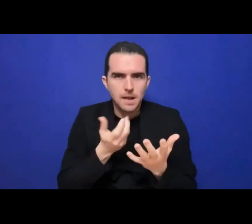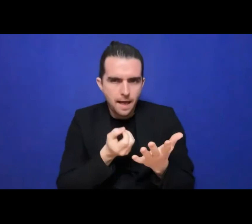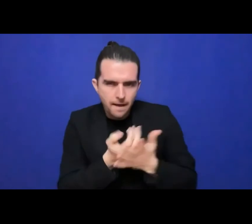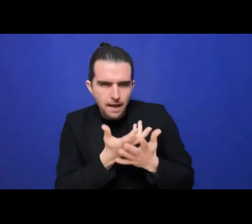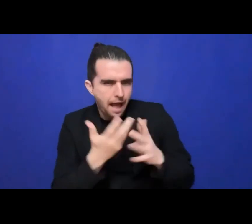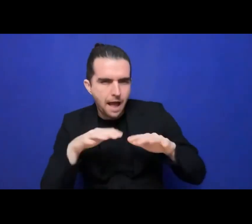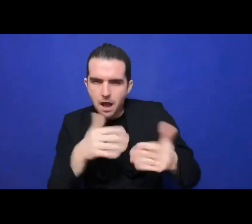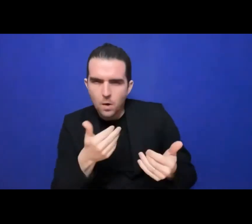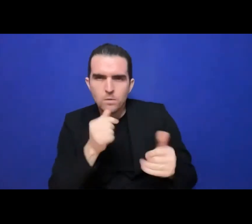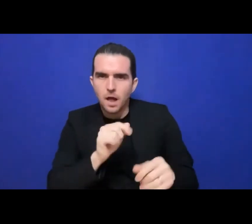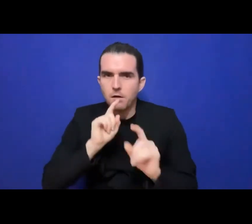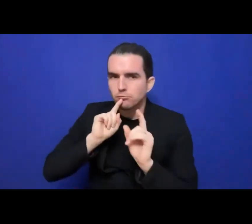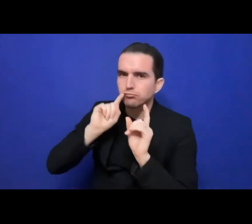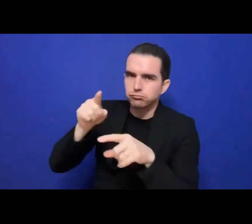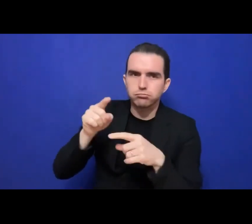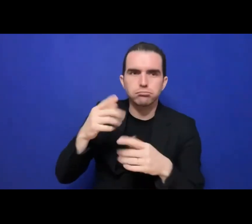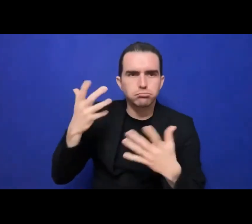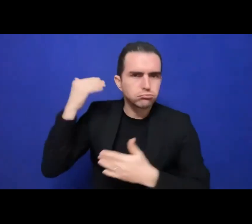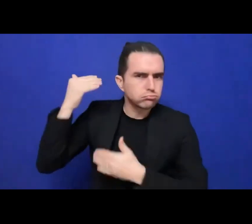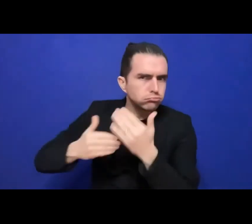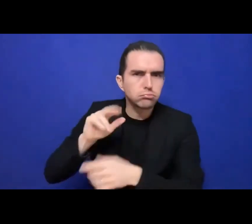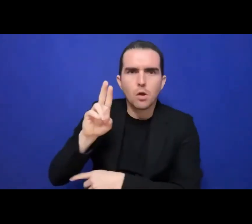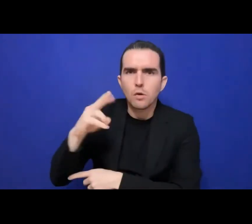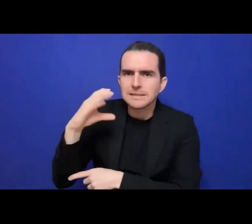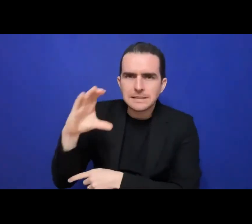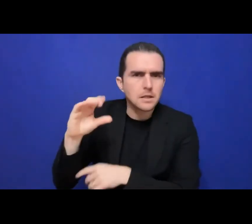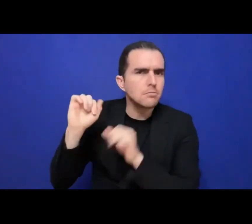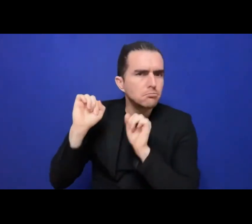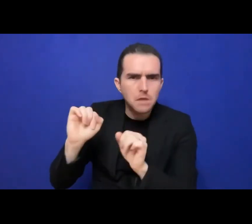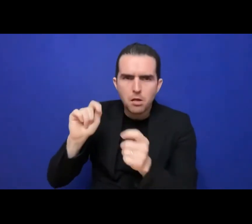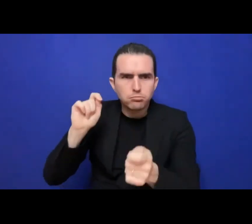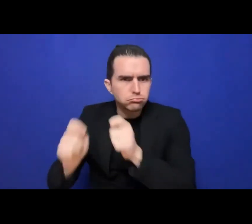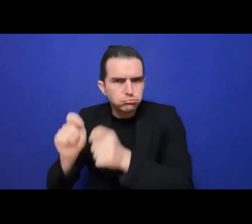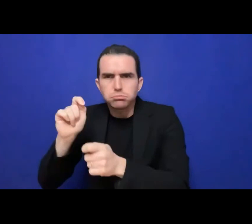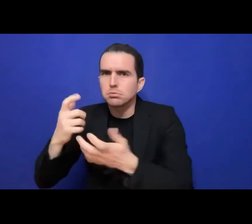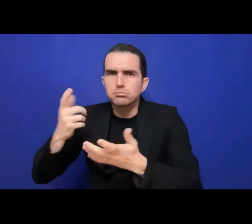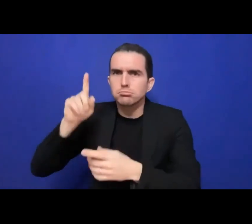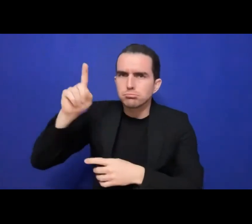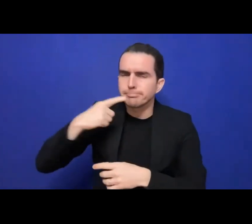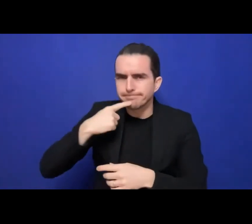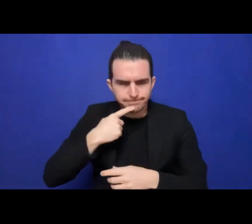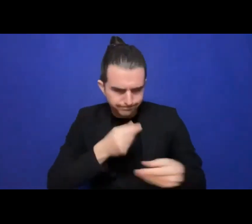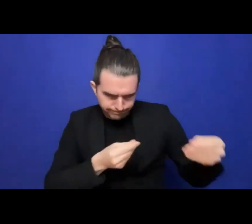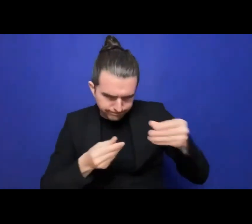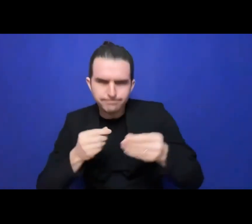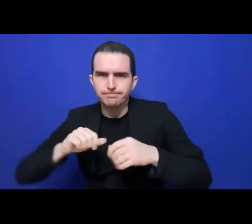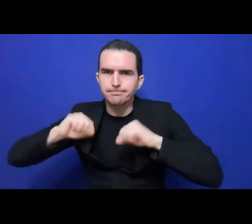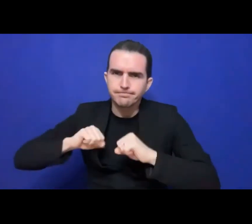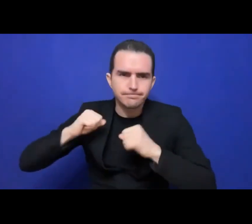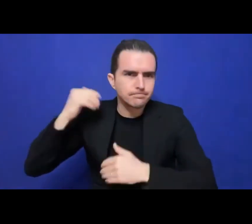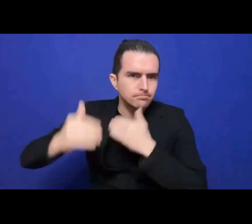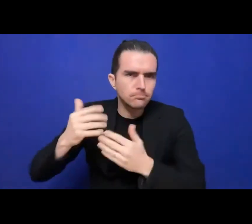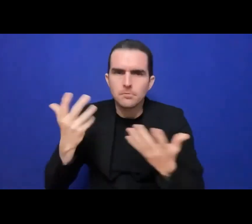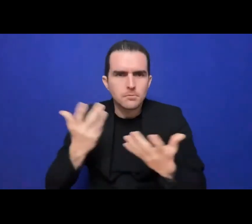is again taken up and included to inform policy and to inform planning.